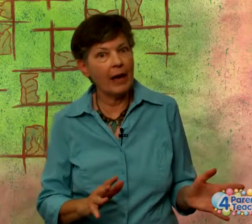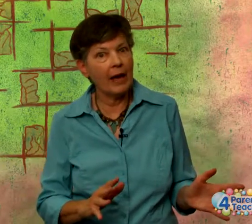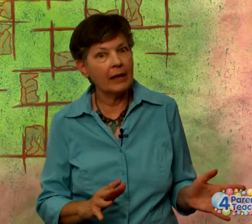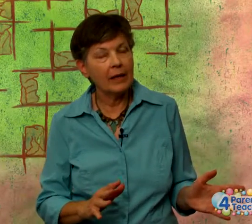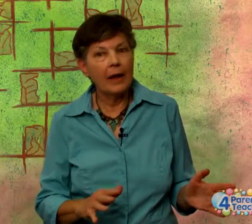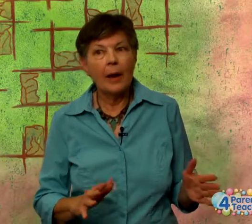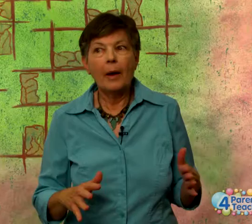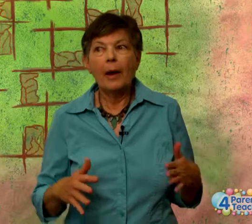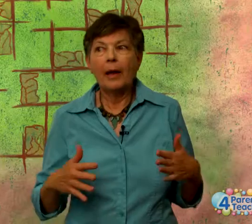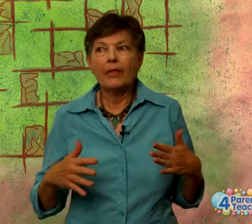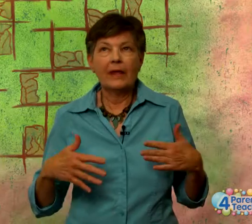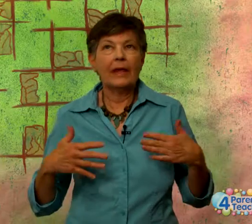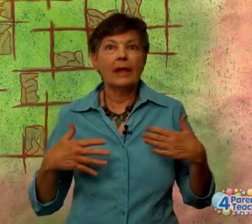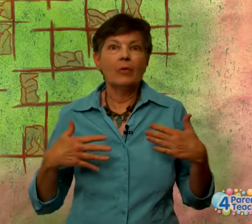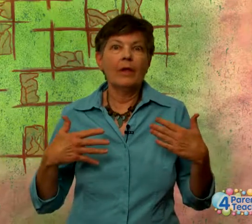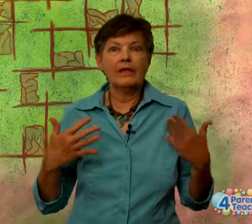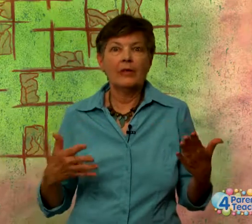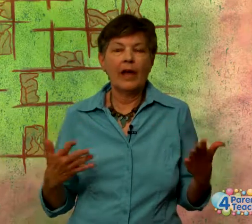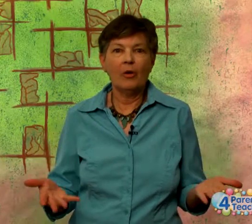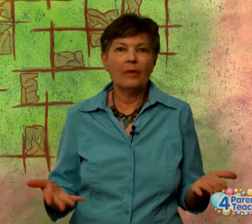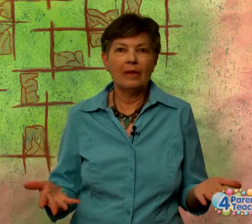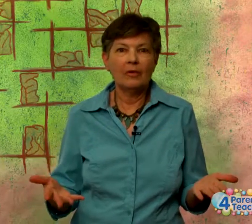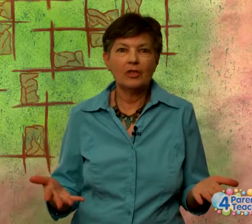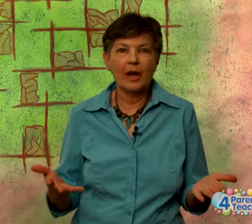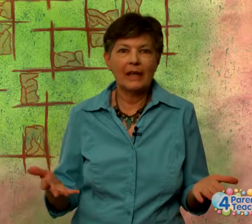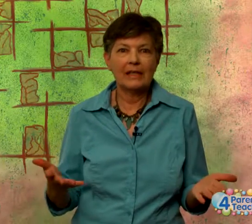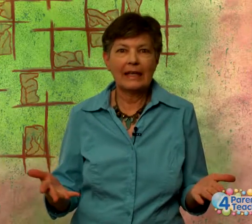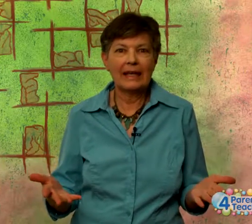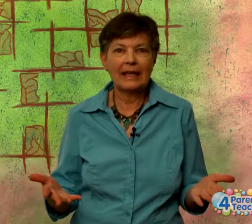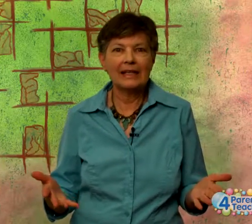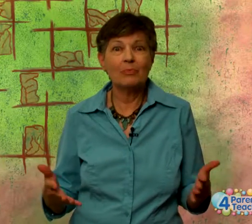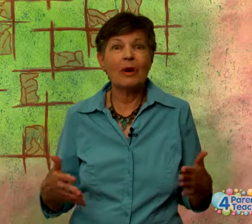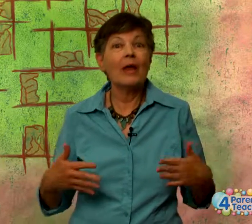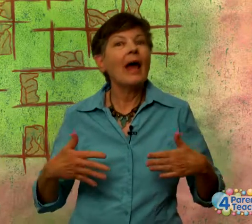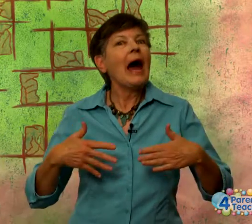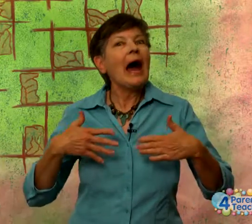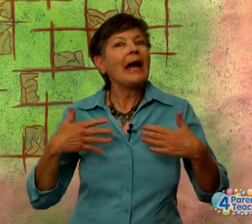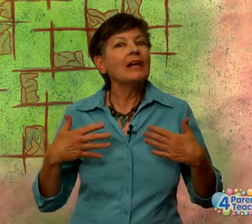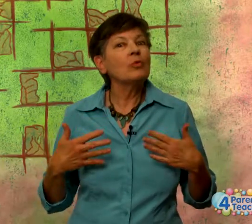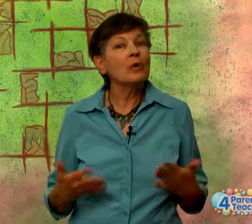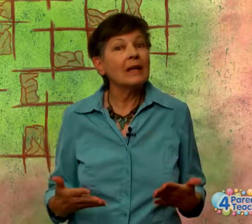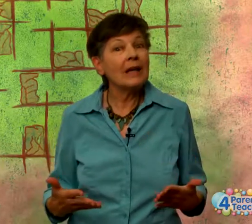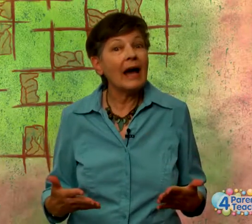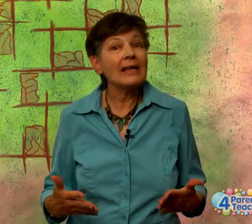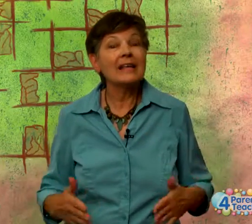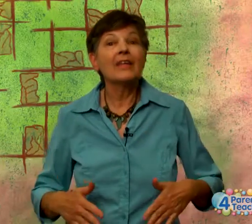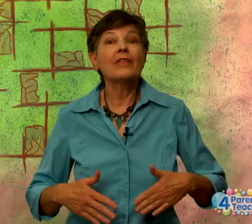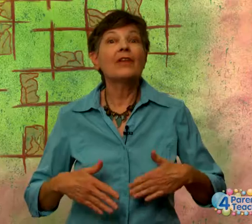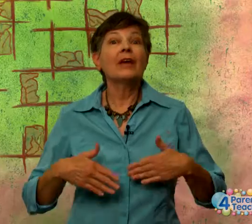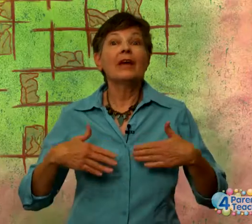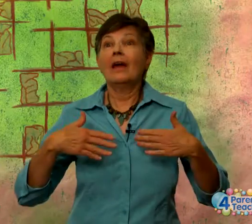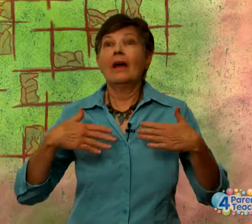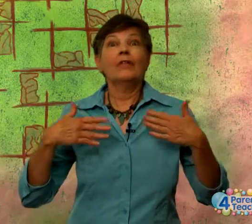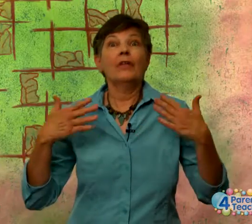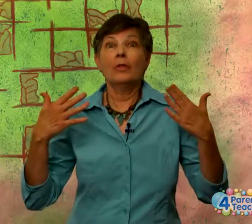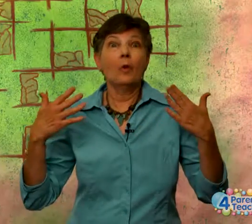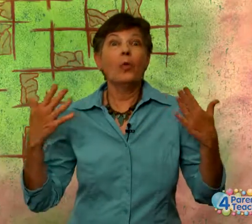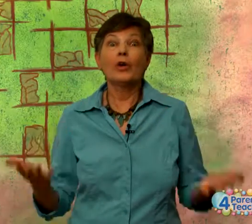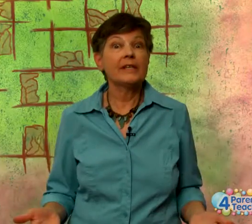alphabet thinking, well, this will help me talking to the kids, but I didn't realize that the words